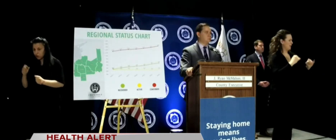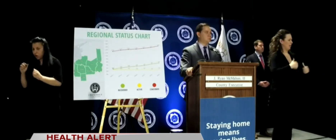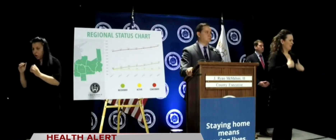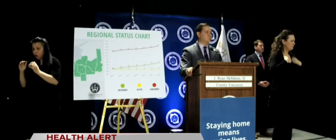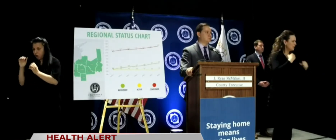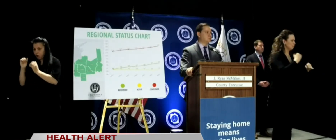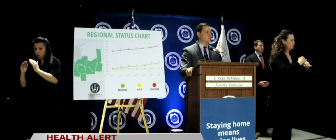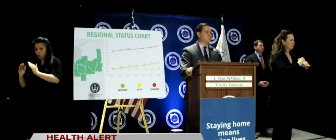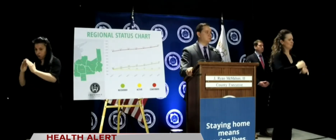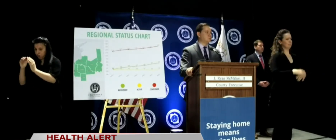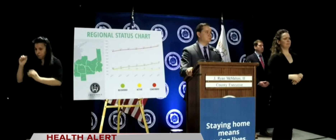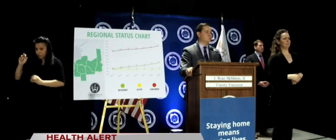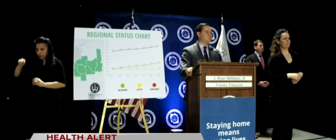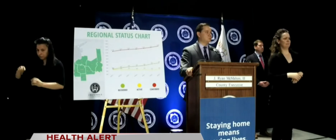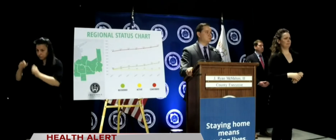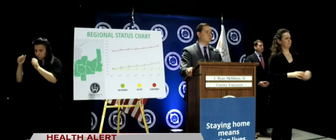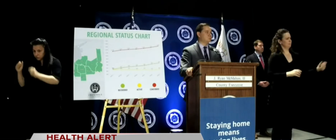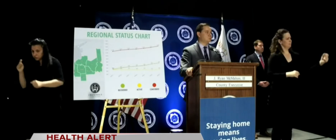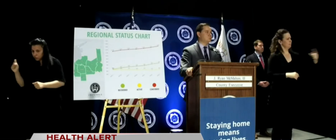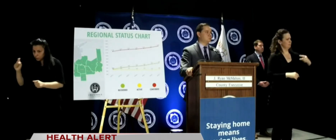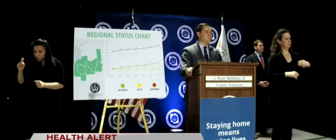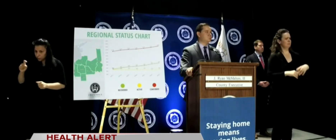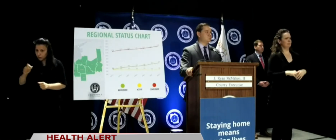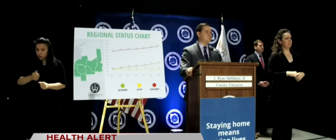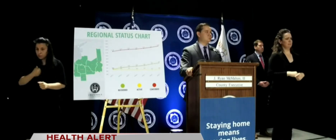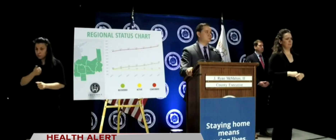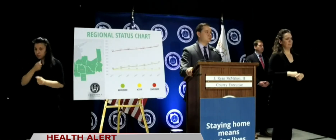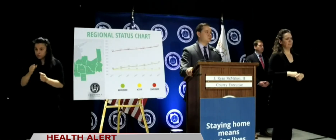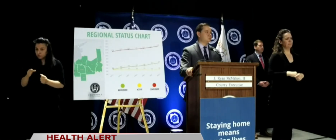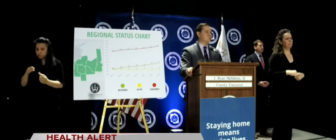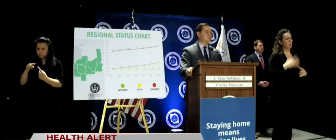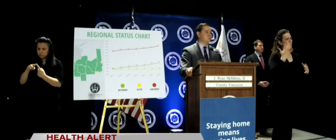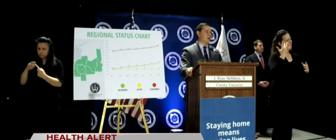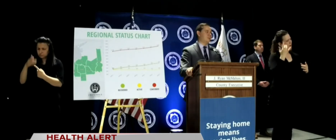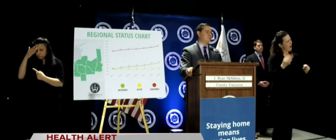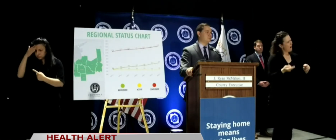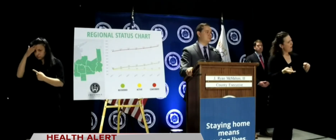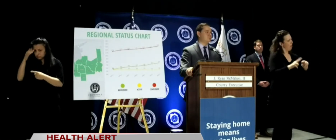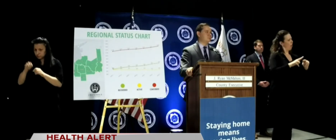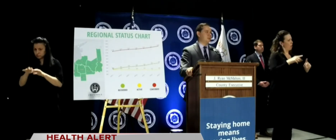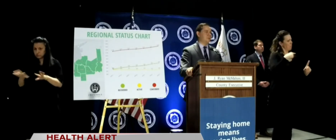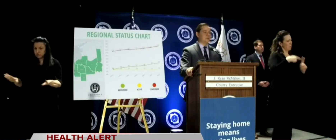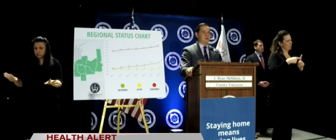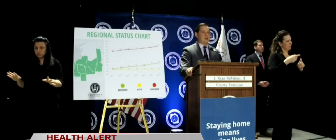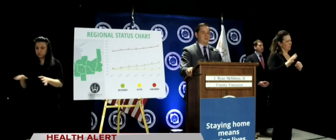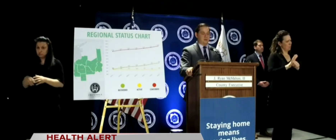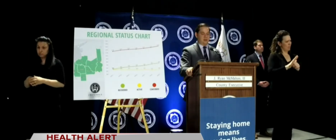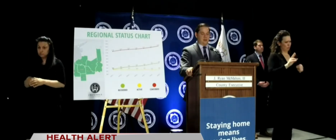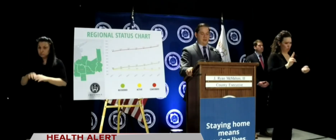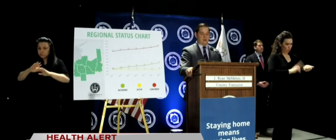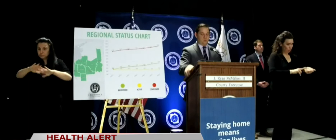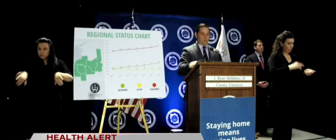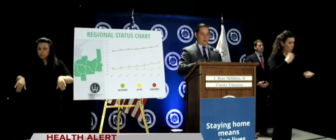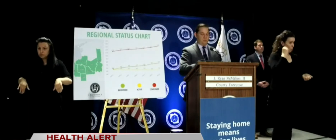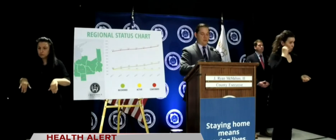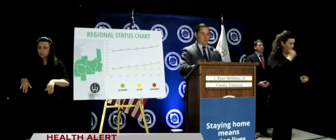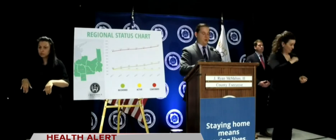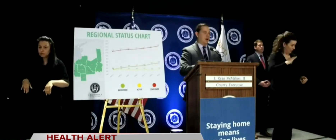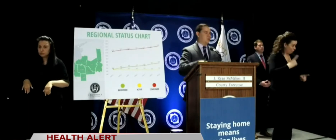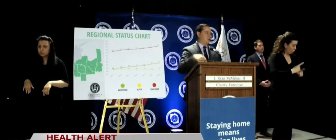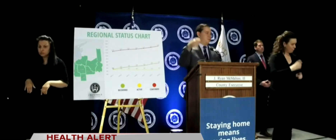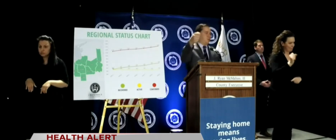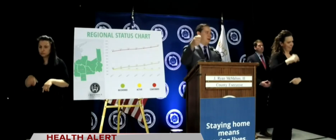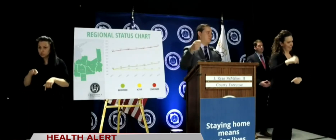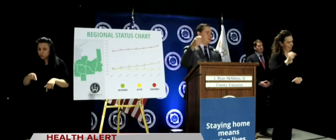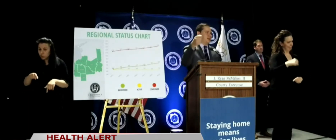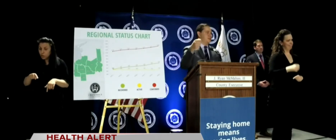percentage of positive results from the tests? Yeah. Yeah. Yeah. And mind you, we're